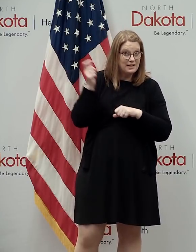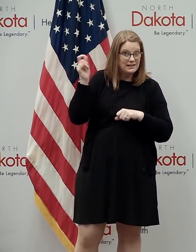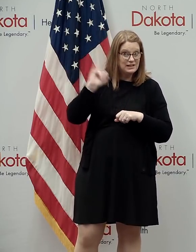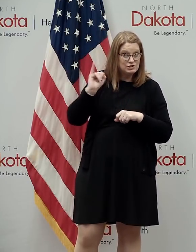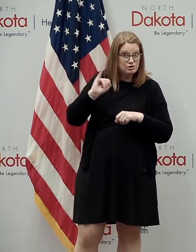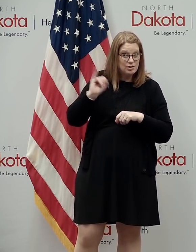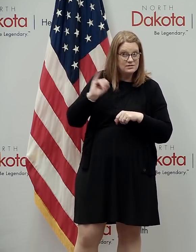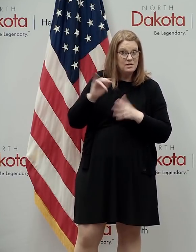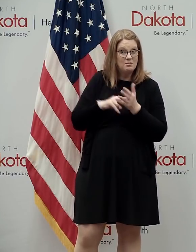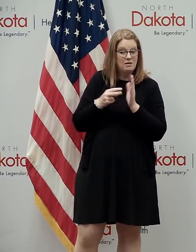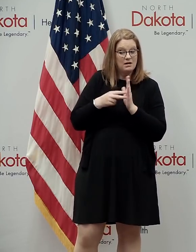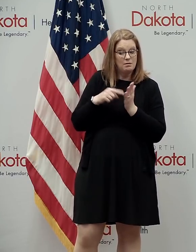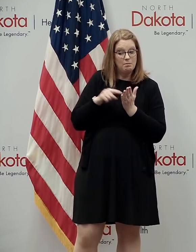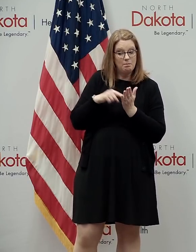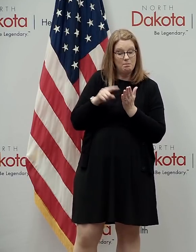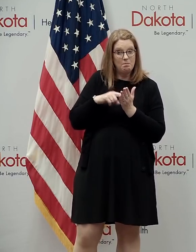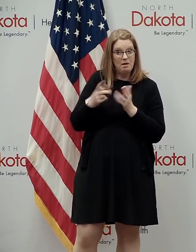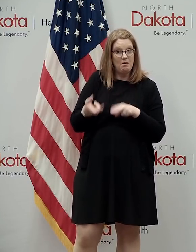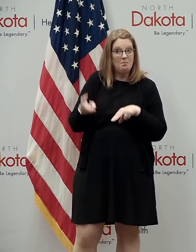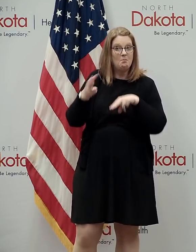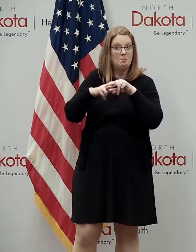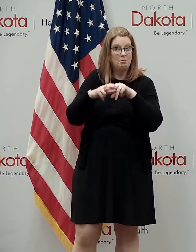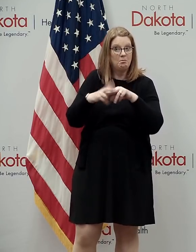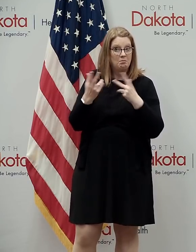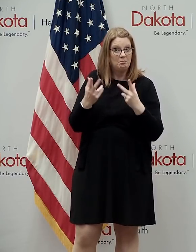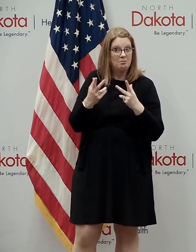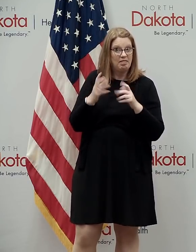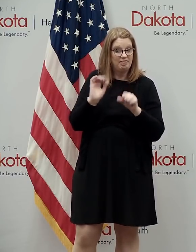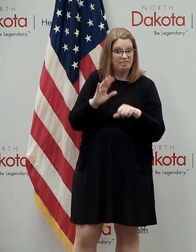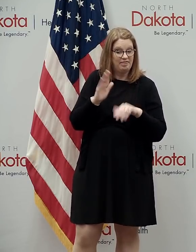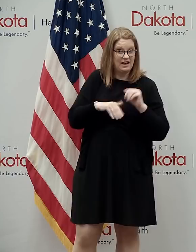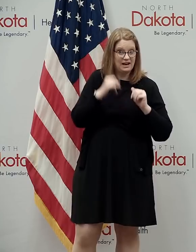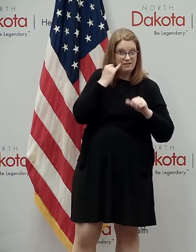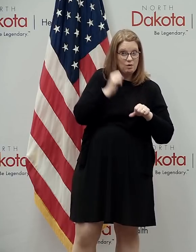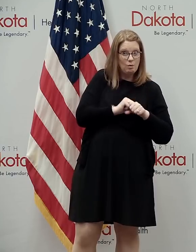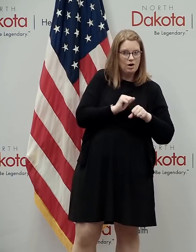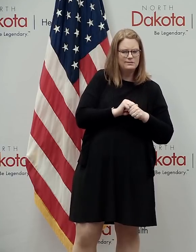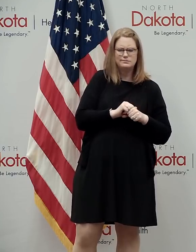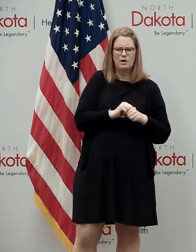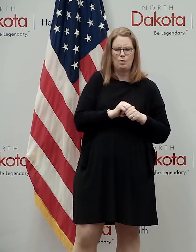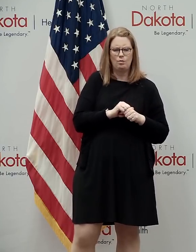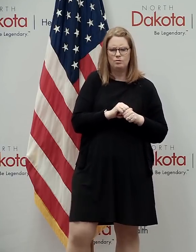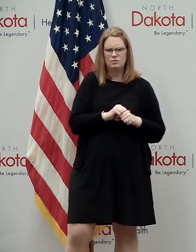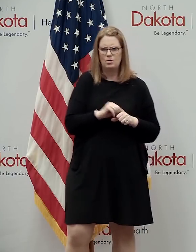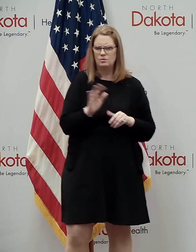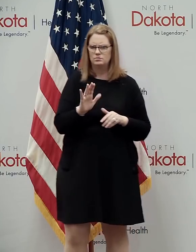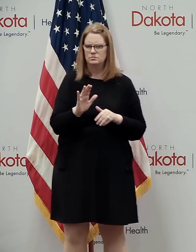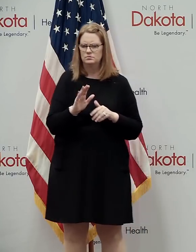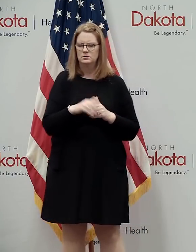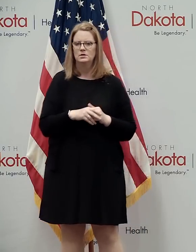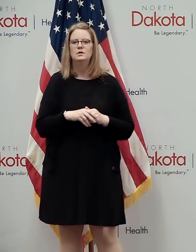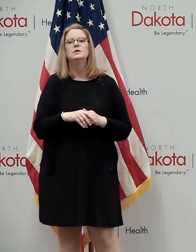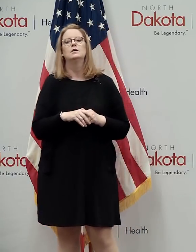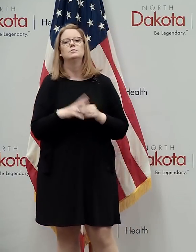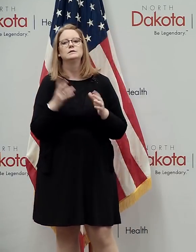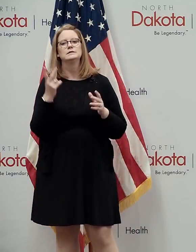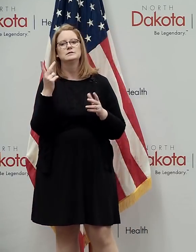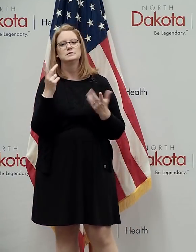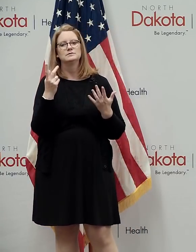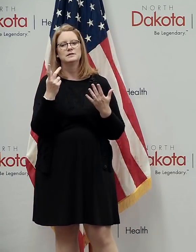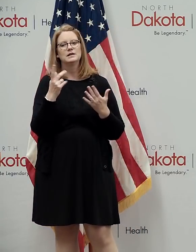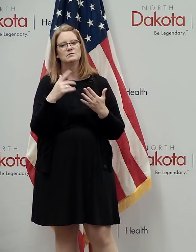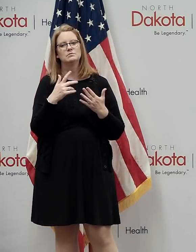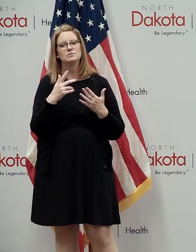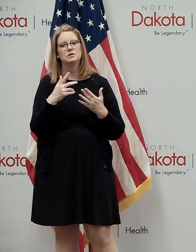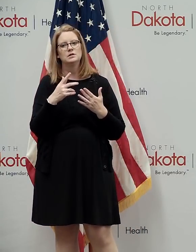in our country to pay people more than they could working. And so again, we'll find out where we are relative to unemployment in our